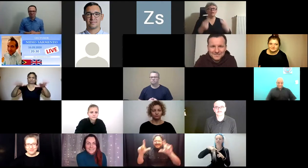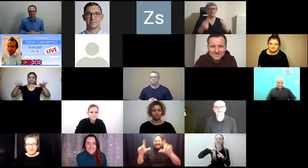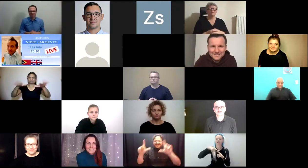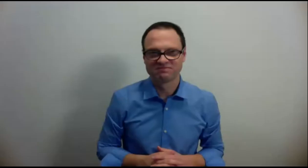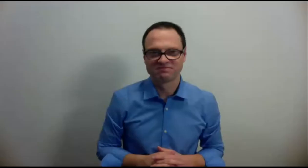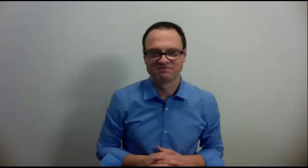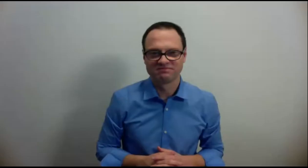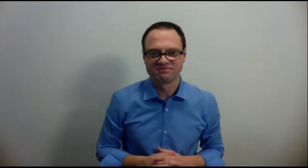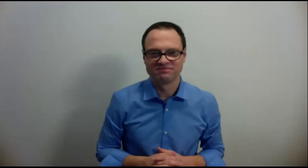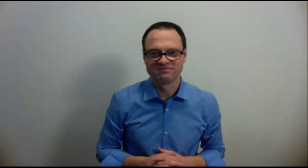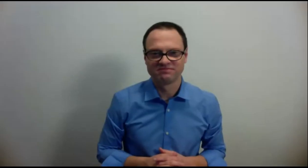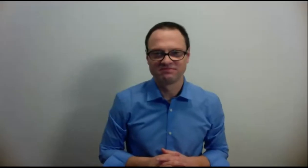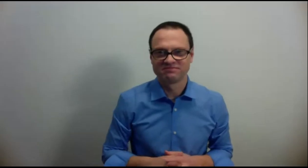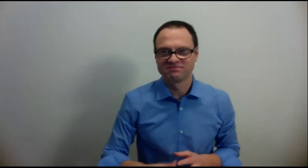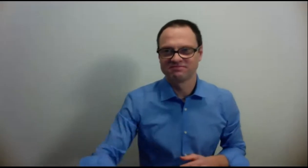I'll switch to gallery view.